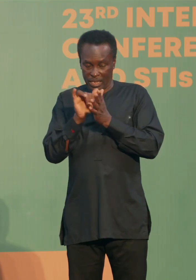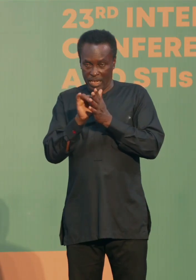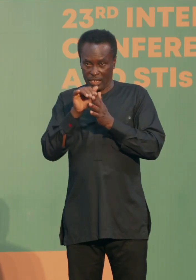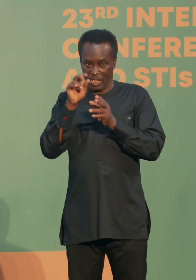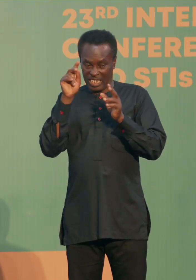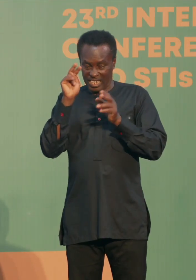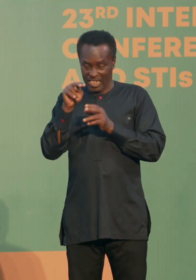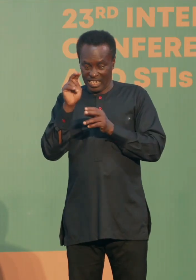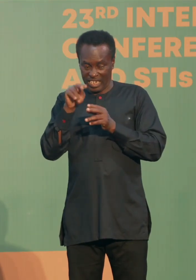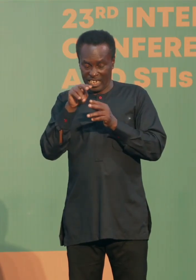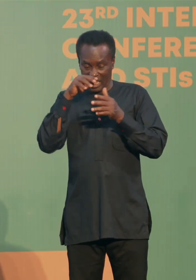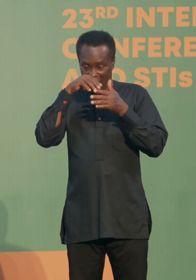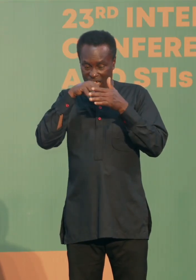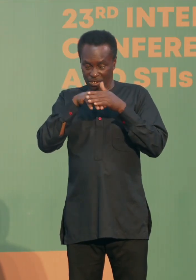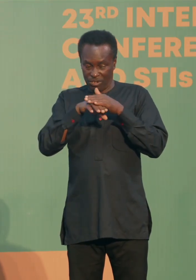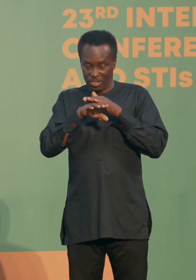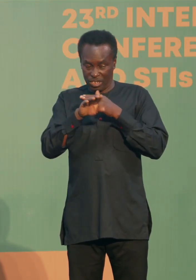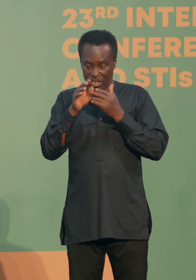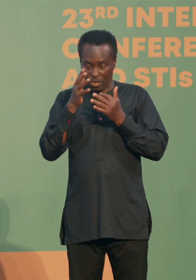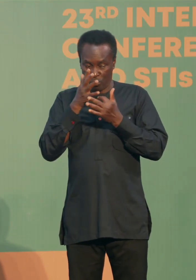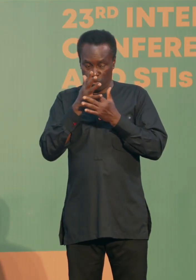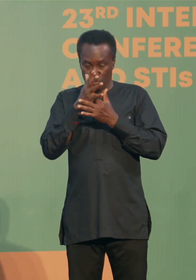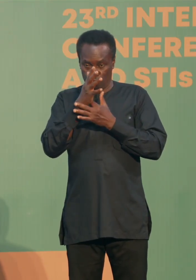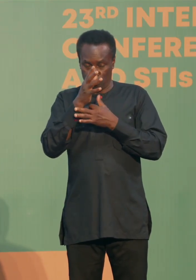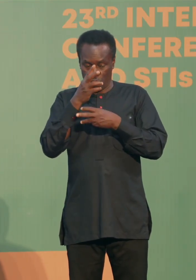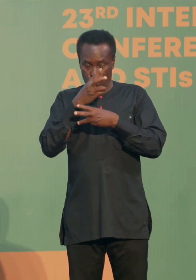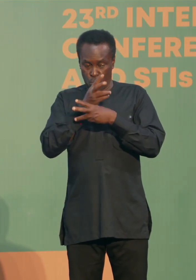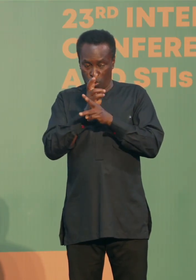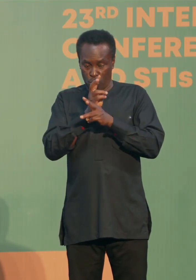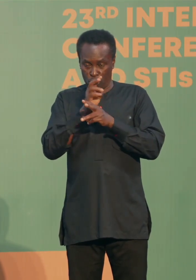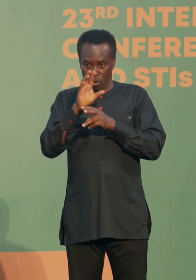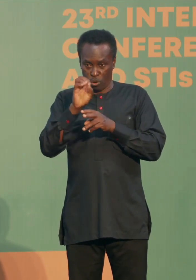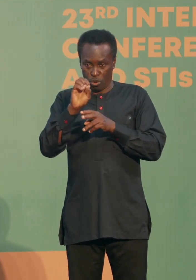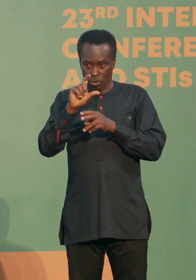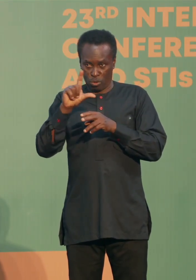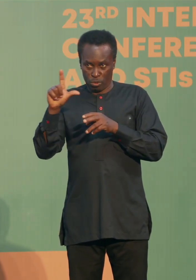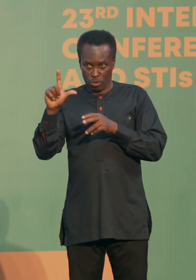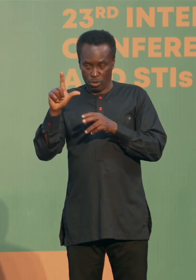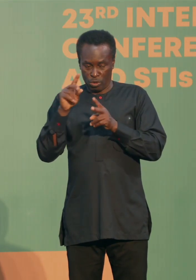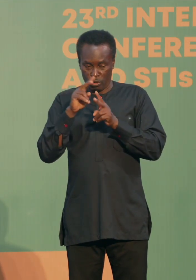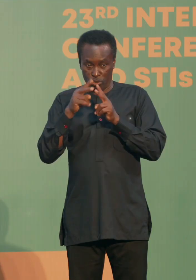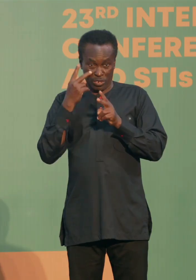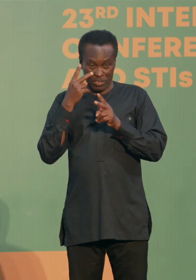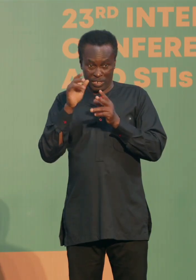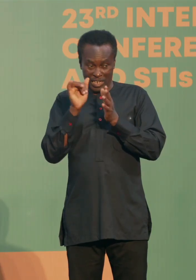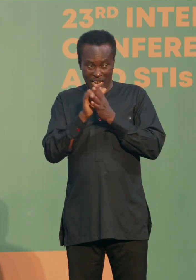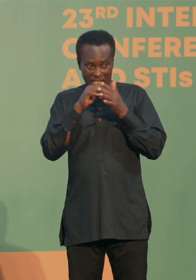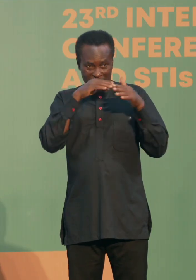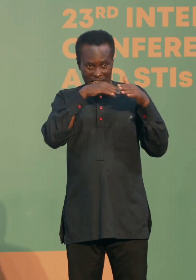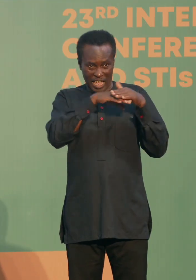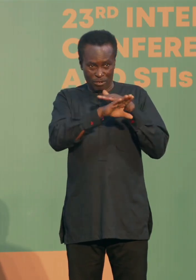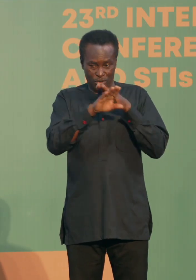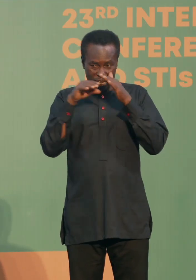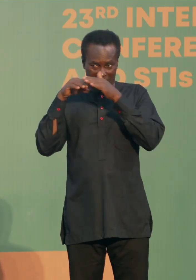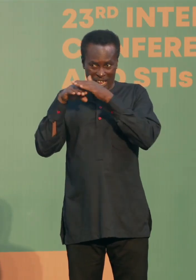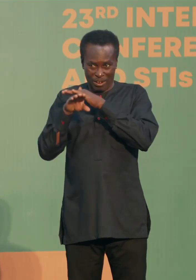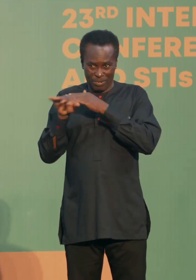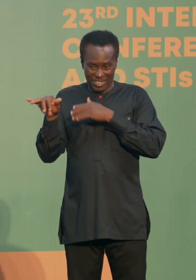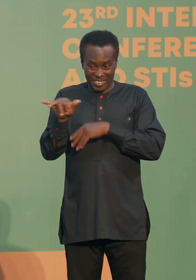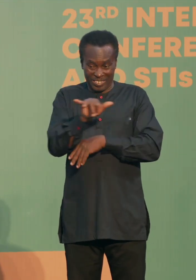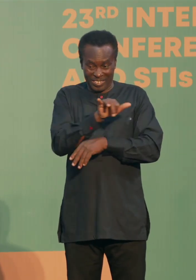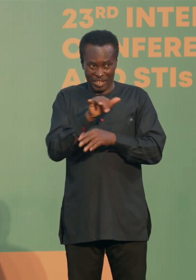requires entry through those so that it can go to target cells. So you find the entry in terms of female genital tract as the same for the